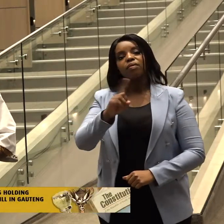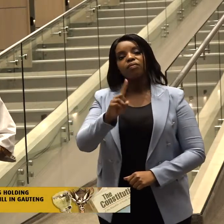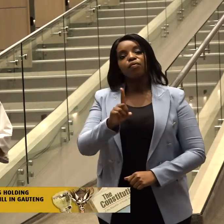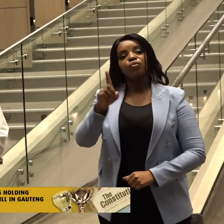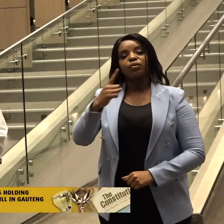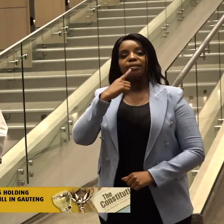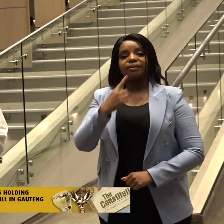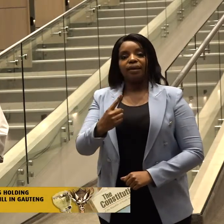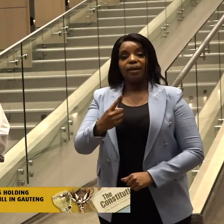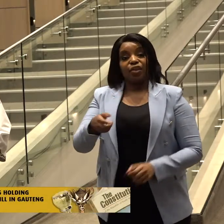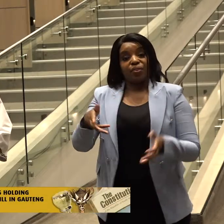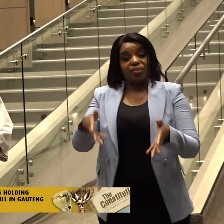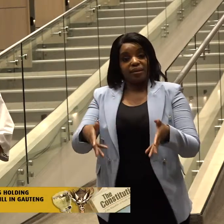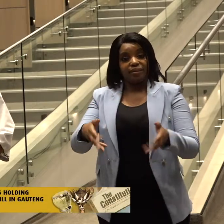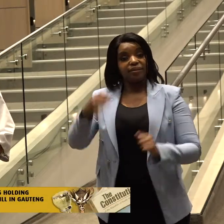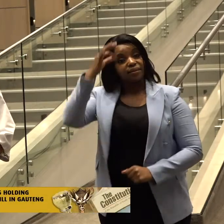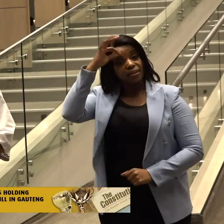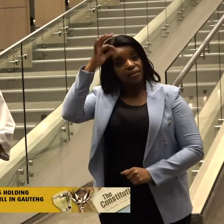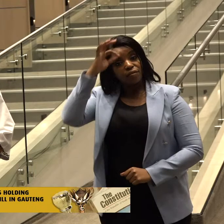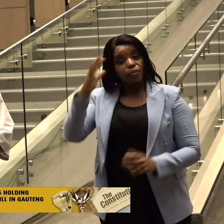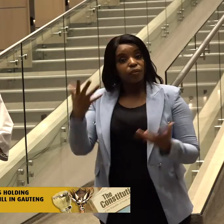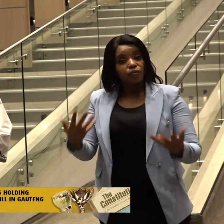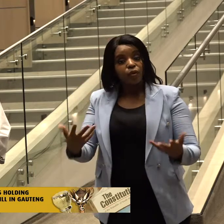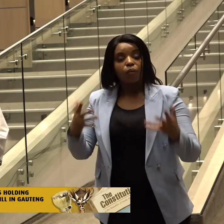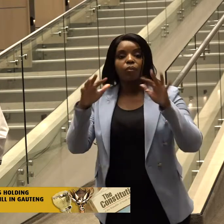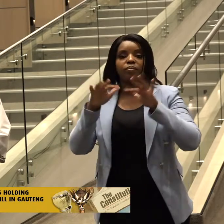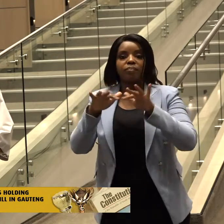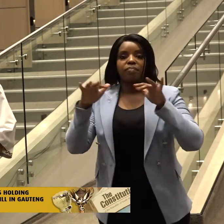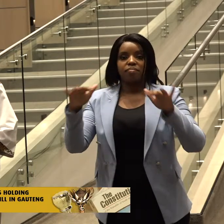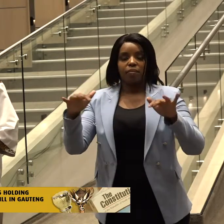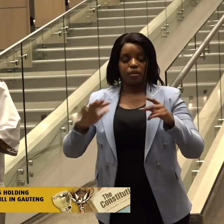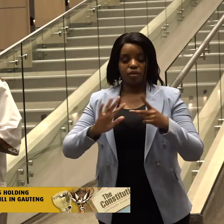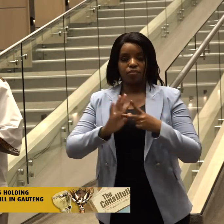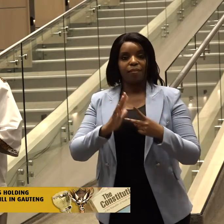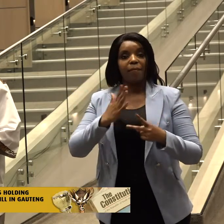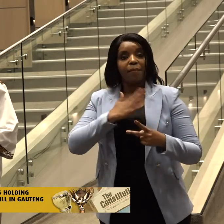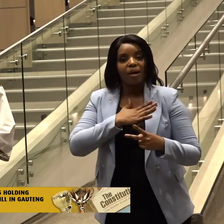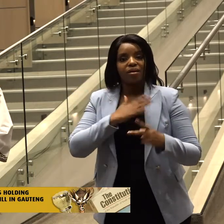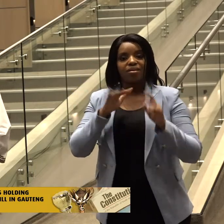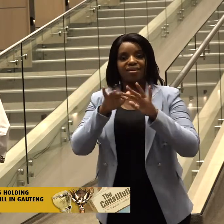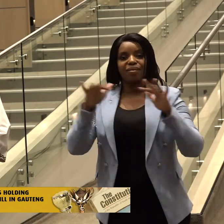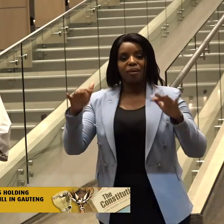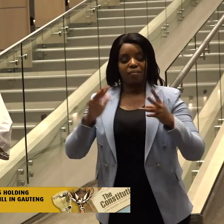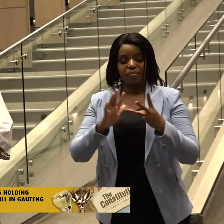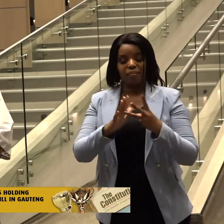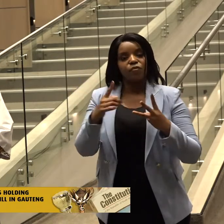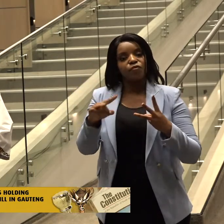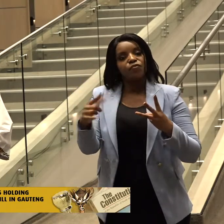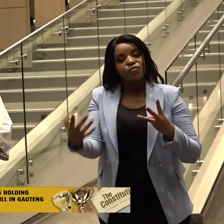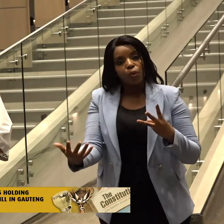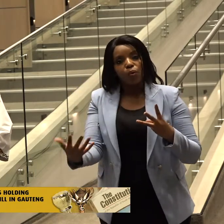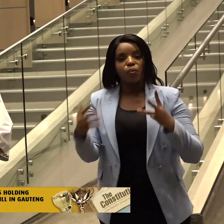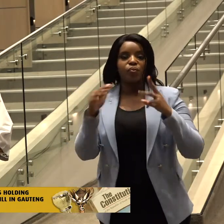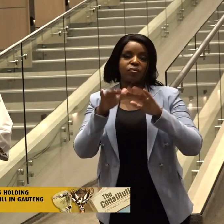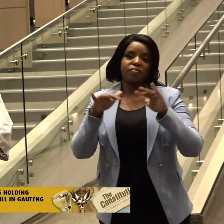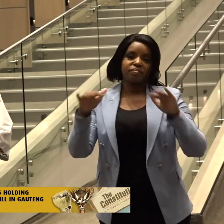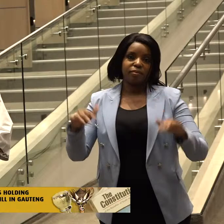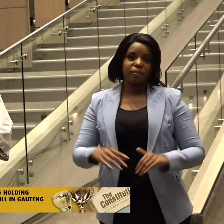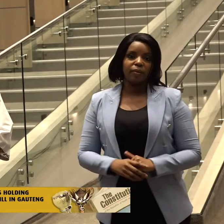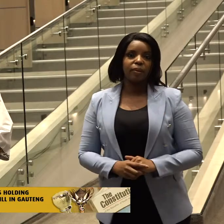of people by the people for the people as you came to us as